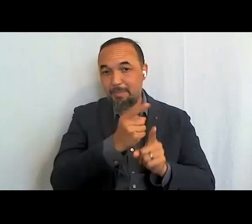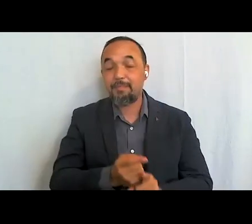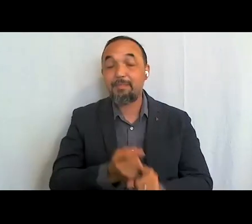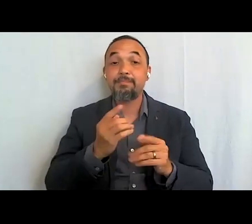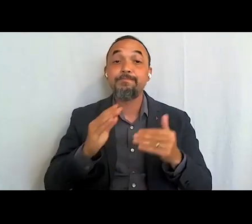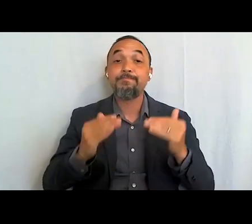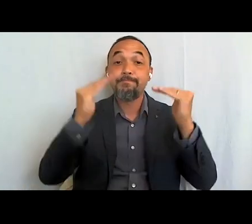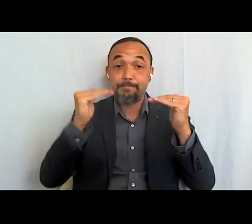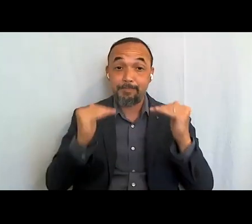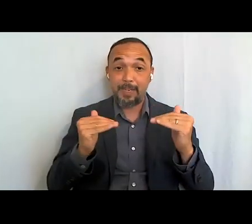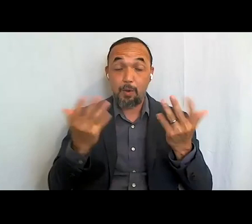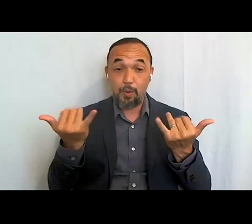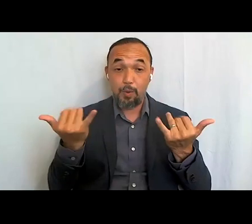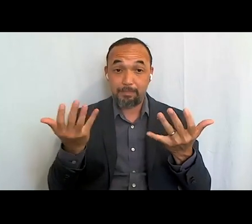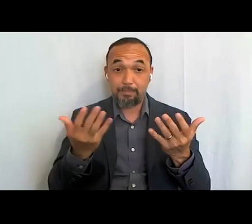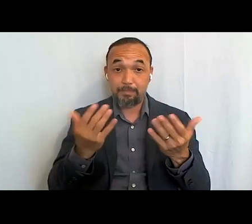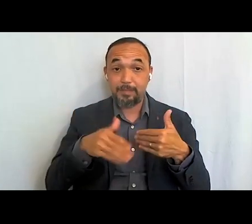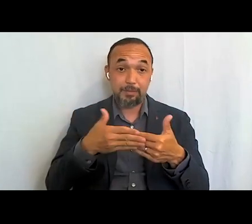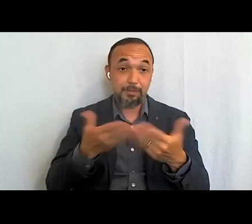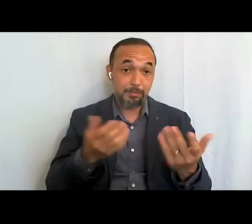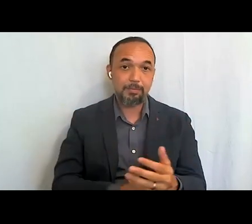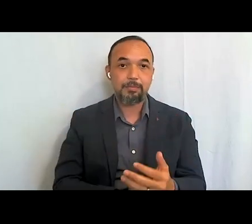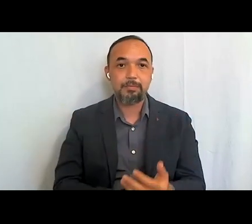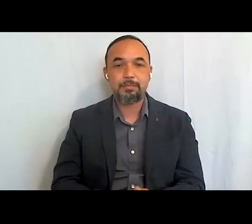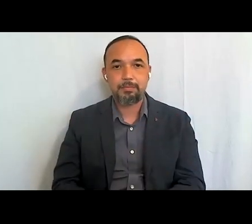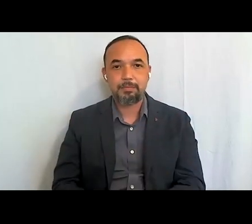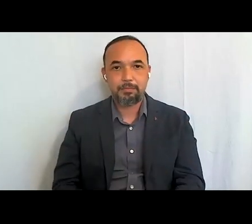Next, we have this.